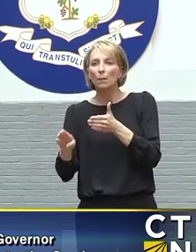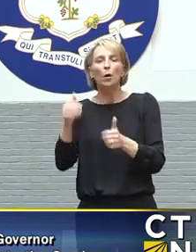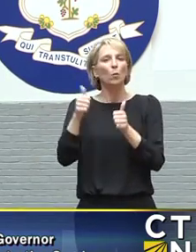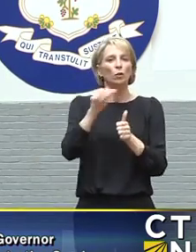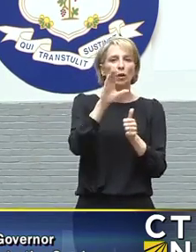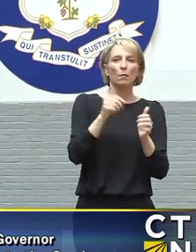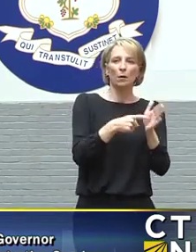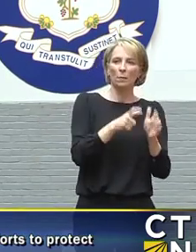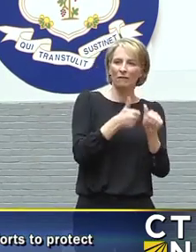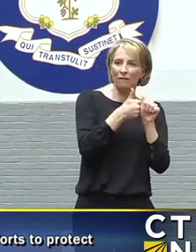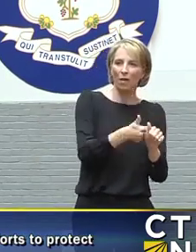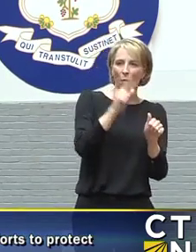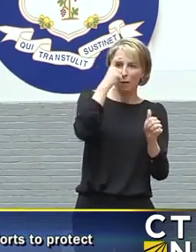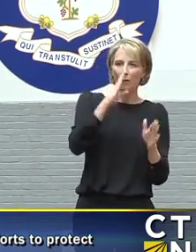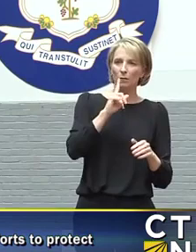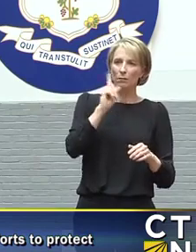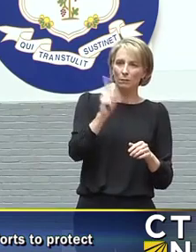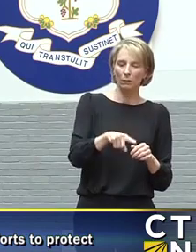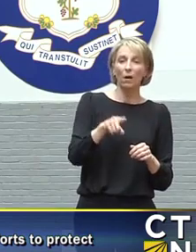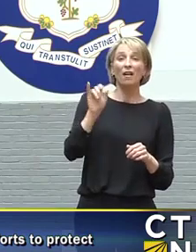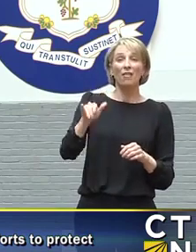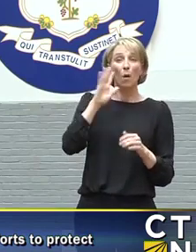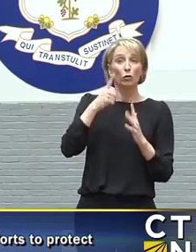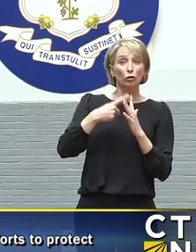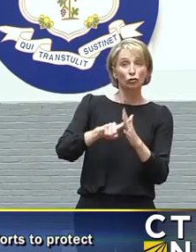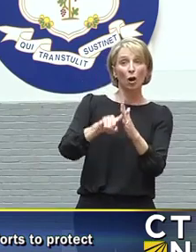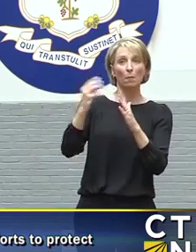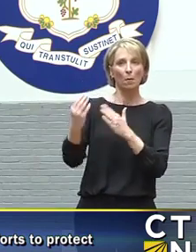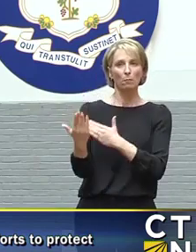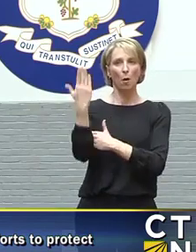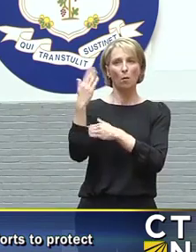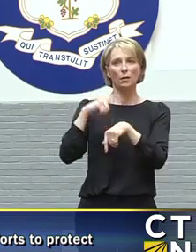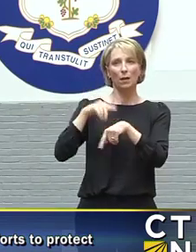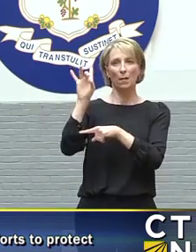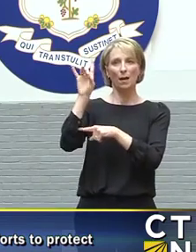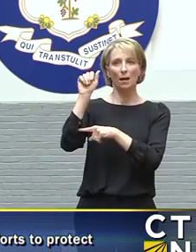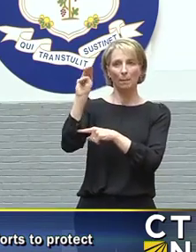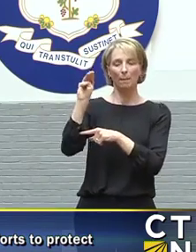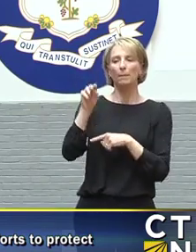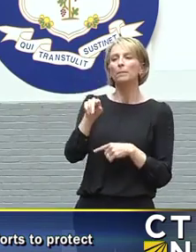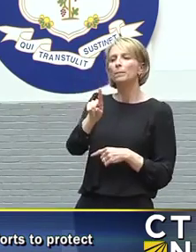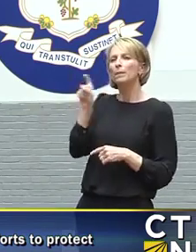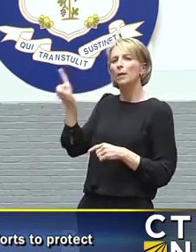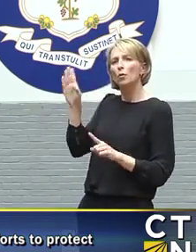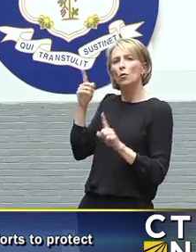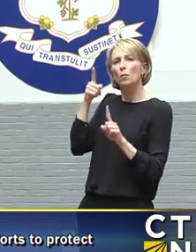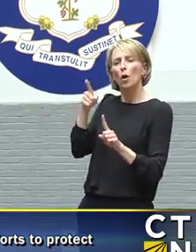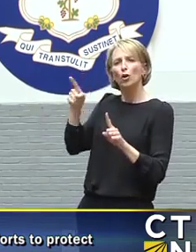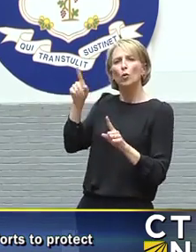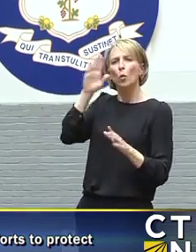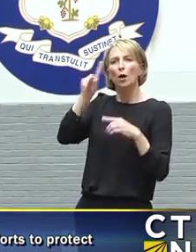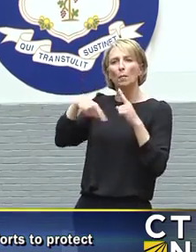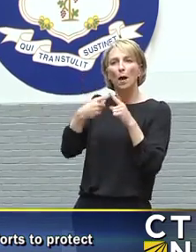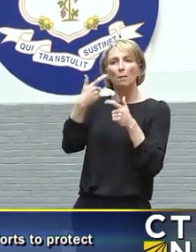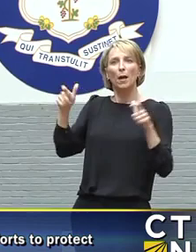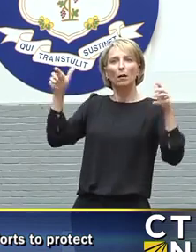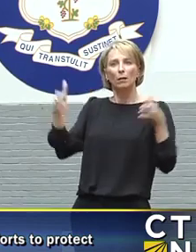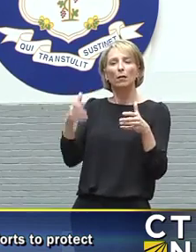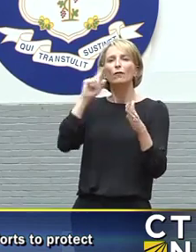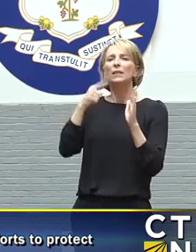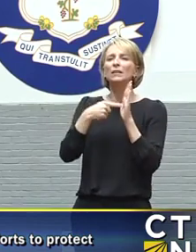be in effect as of 8 o'clock on Monday. And you're just worried about gatherings. In other words, if everybody in a law firm is working from